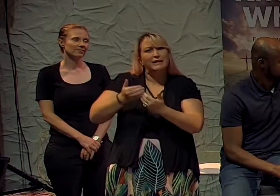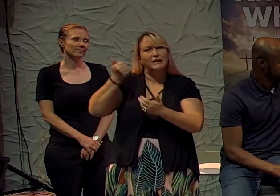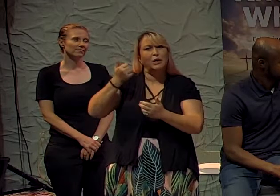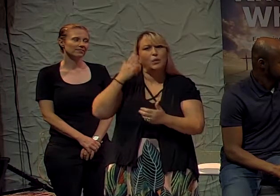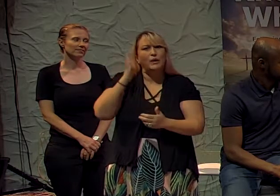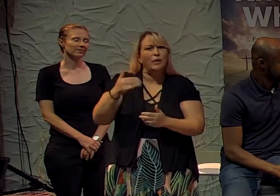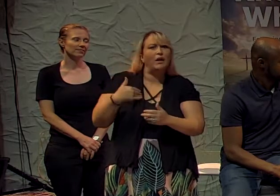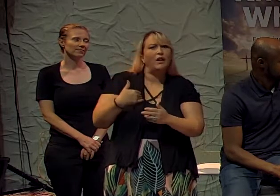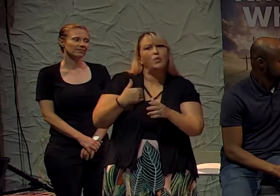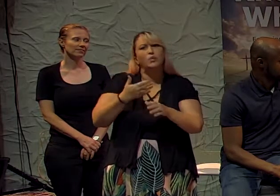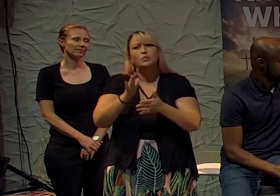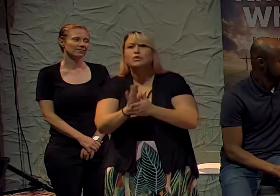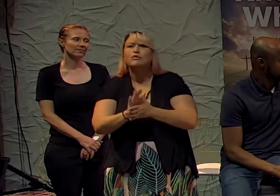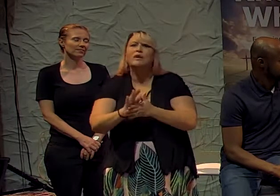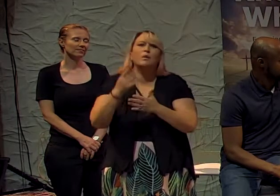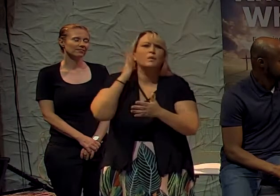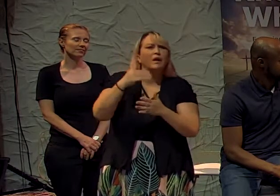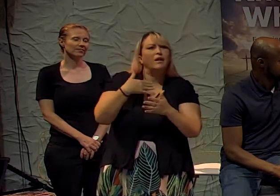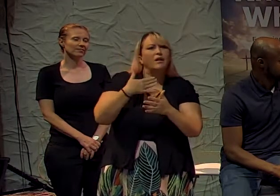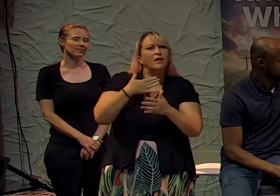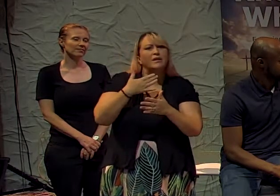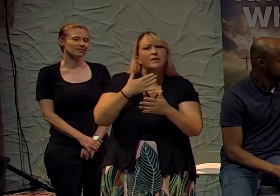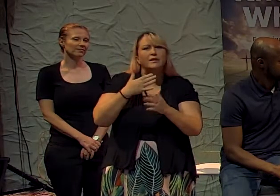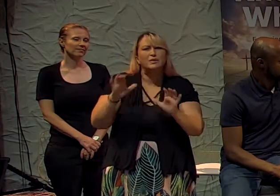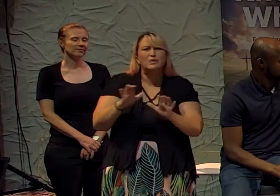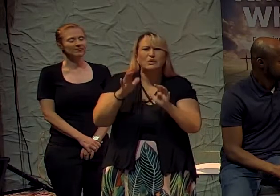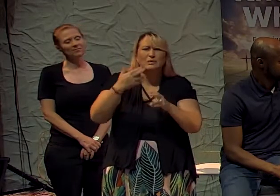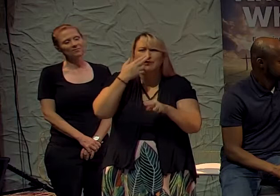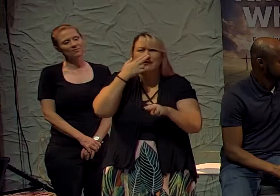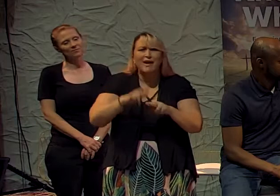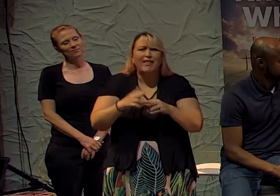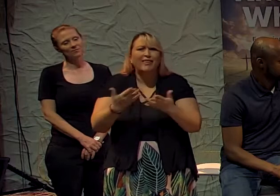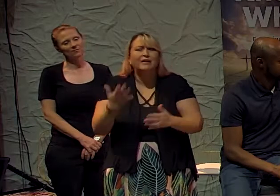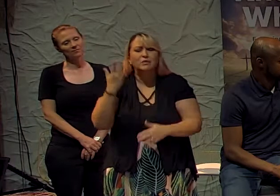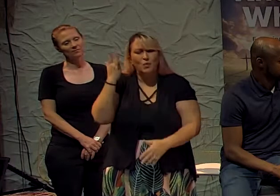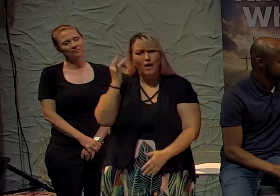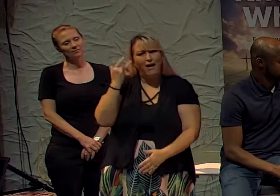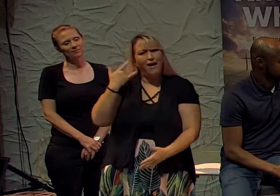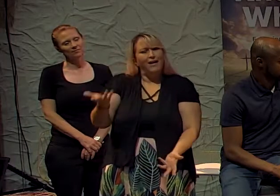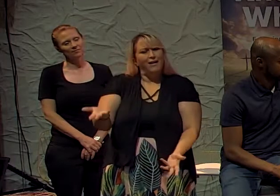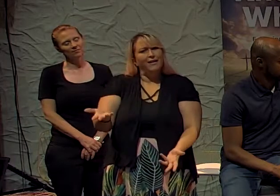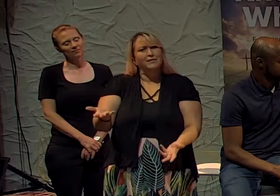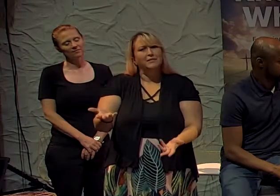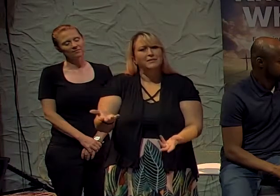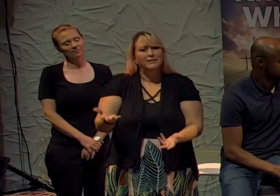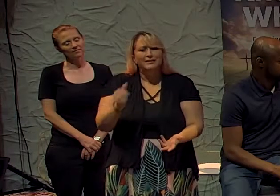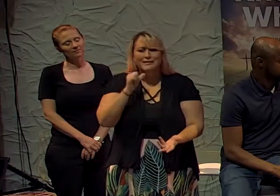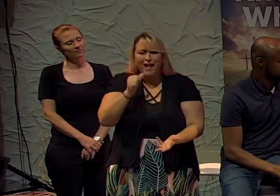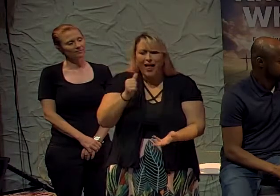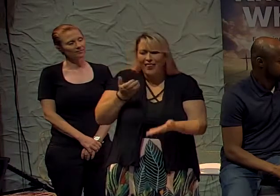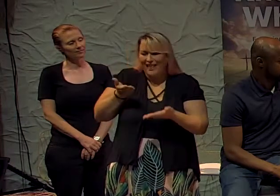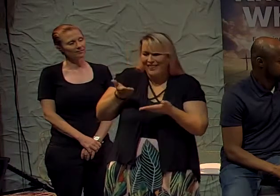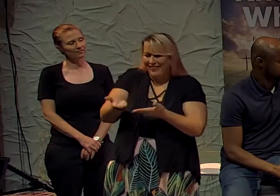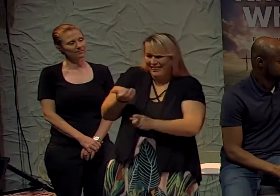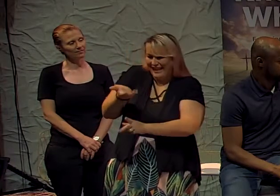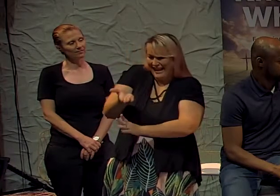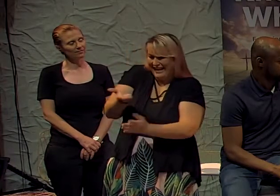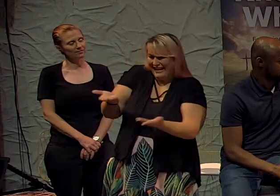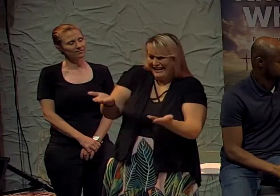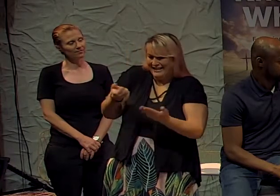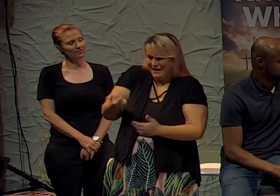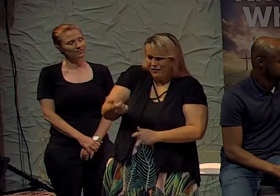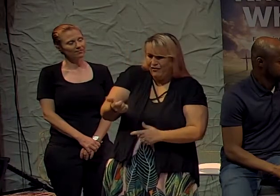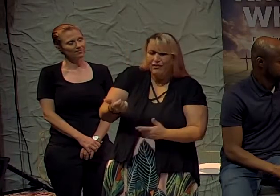this movie, or yes, we're gonna go and do these fun things. But it's because it's not the thing, it's because there